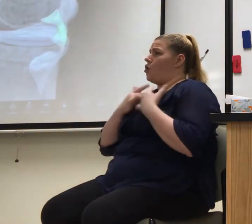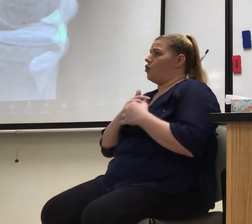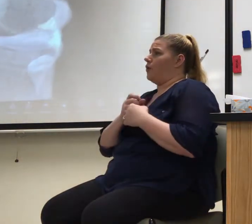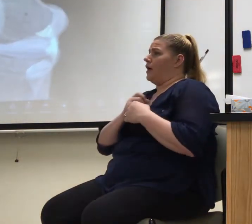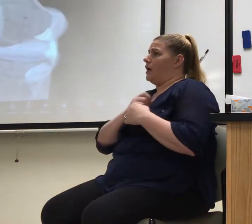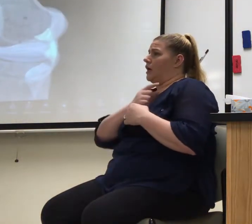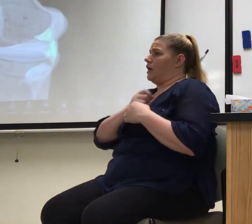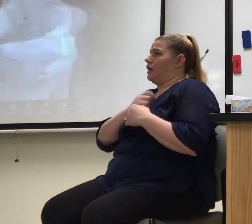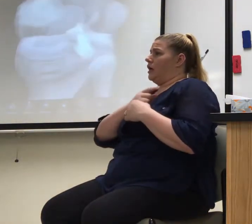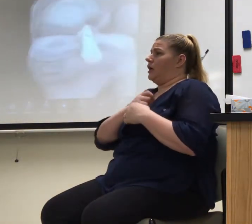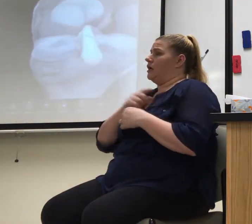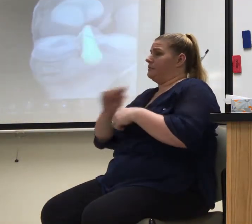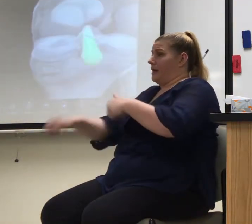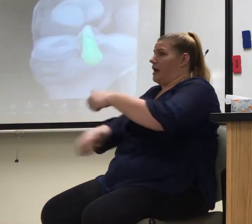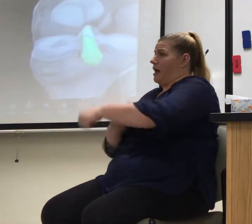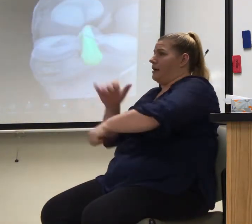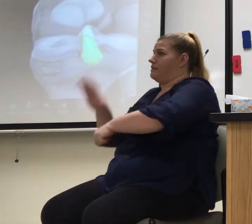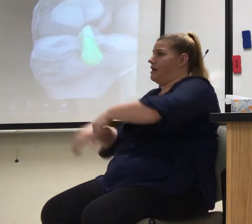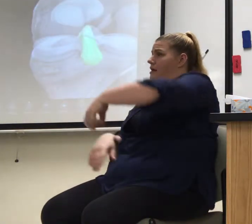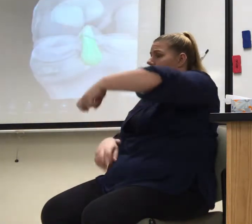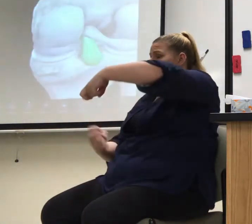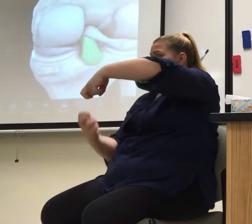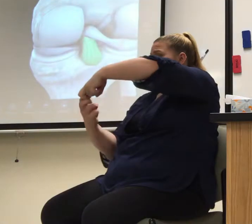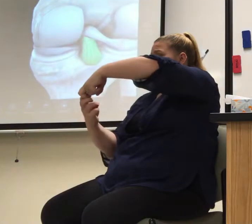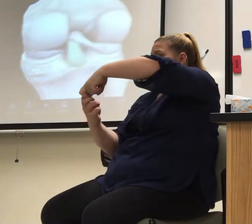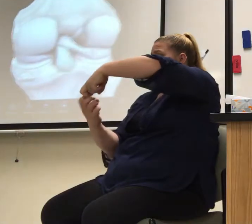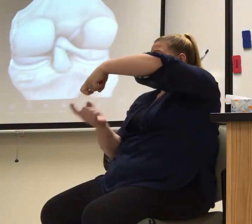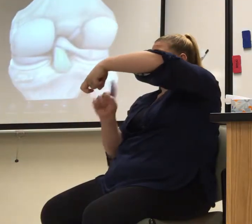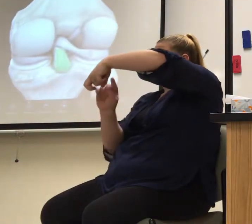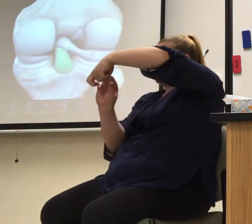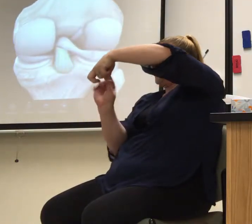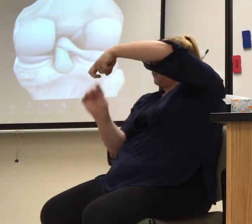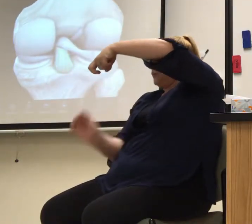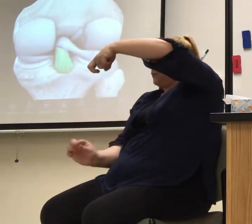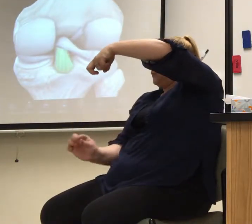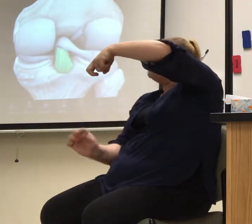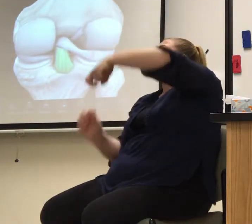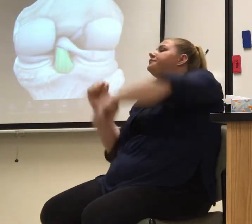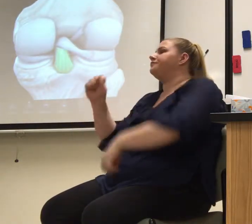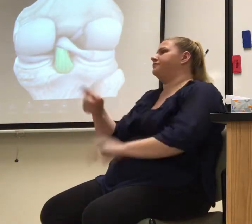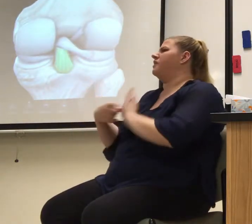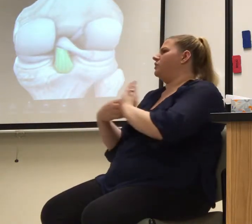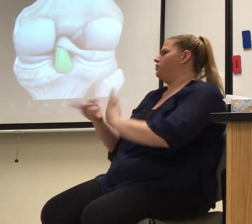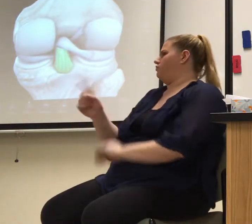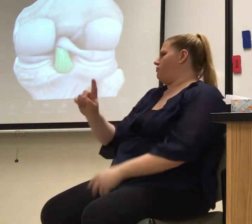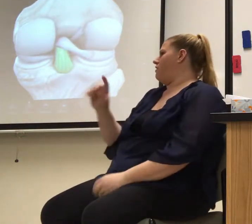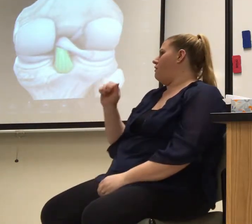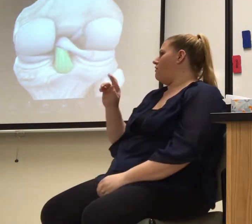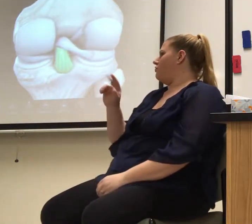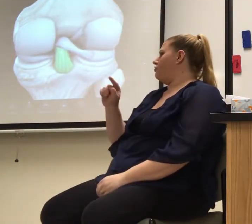this? Yeah, the artery. Let me show you where the artery is.